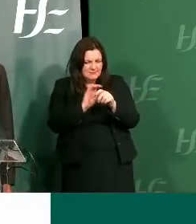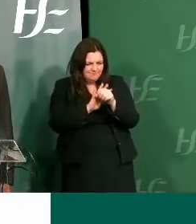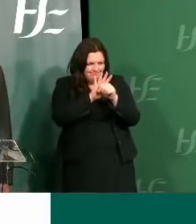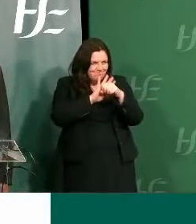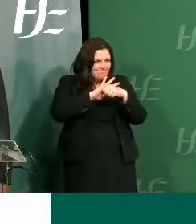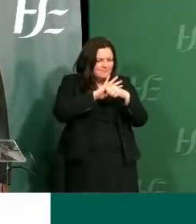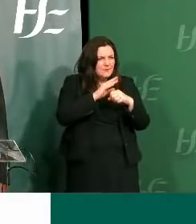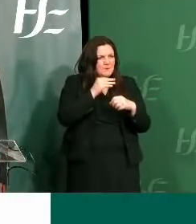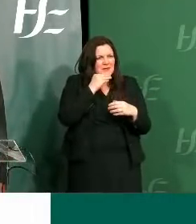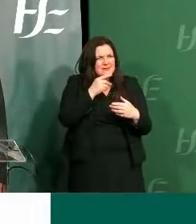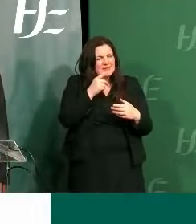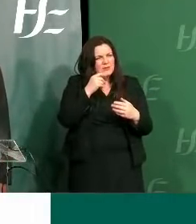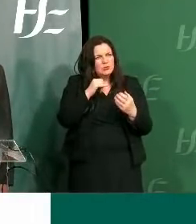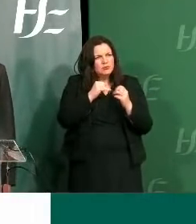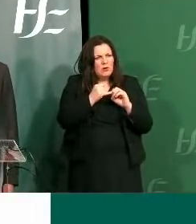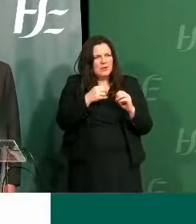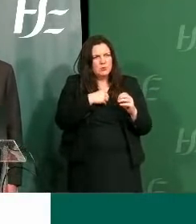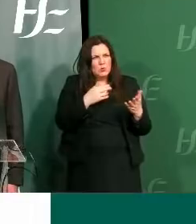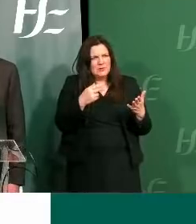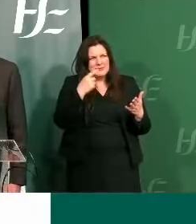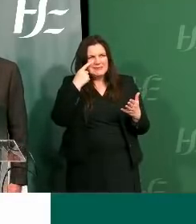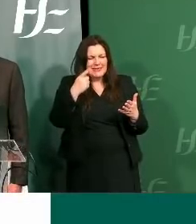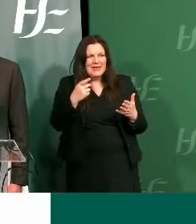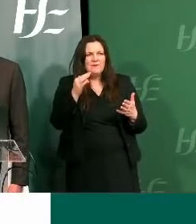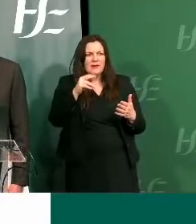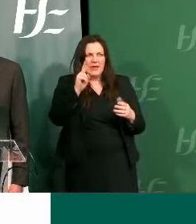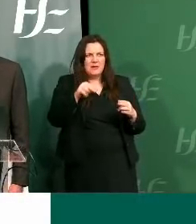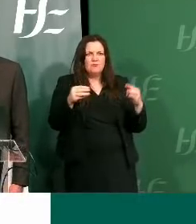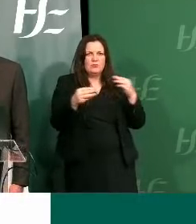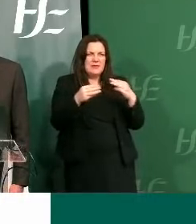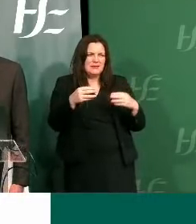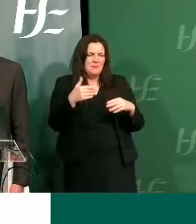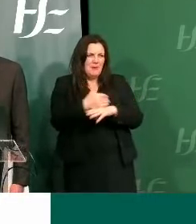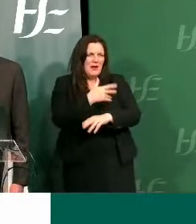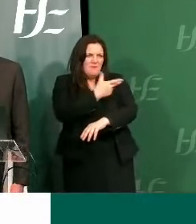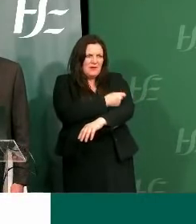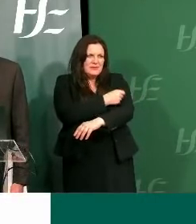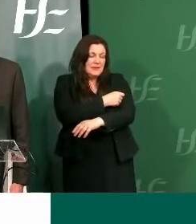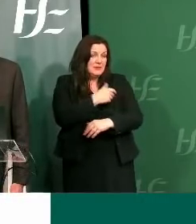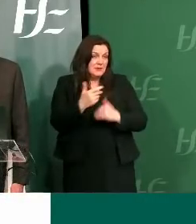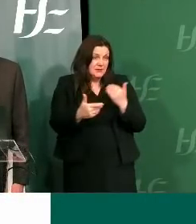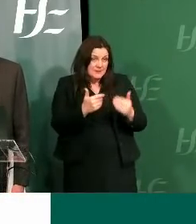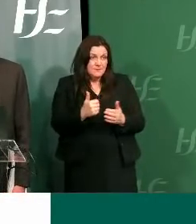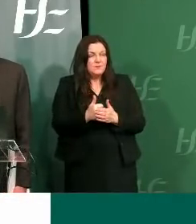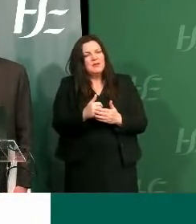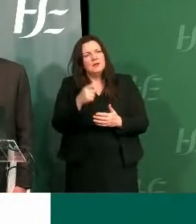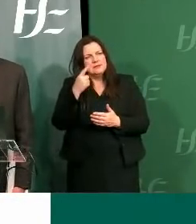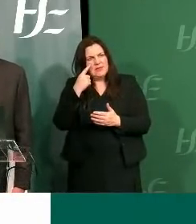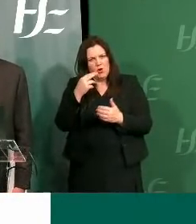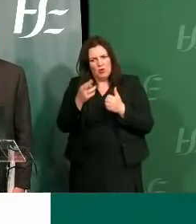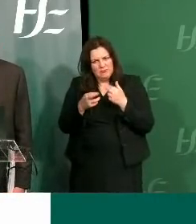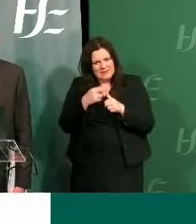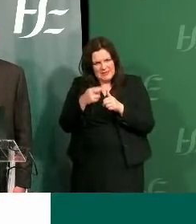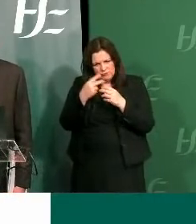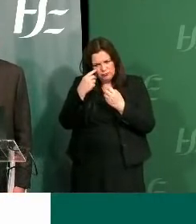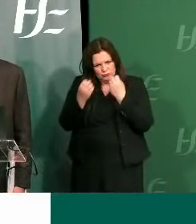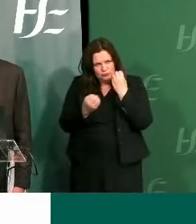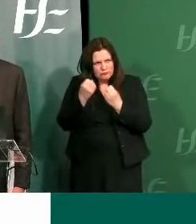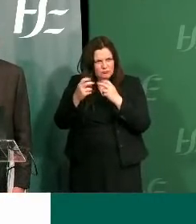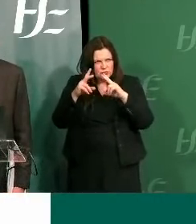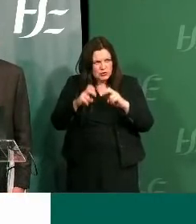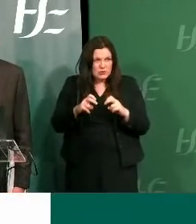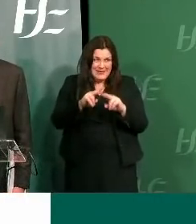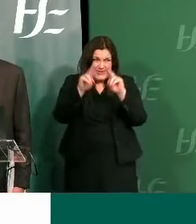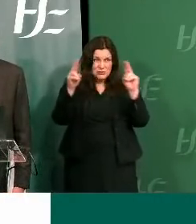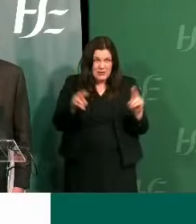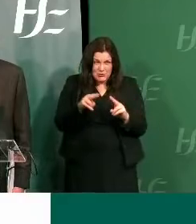perhaps a proxy for resistance to vaccine. Is that replicated in real life? And there's huge work going on internationally